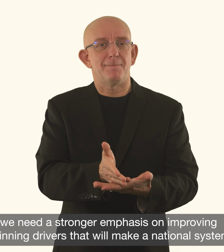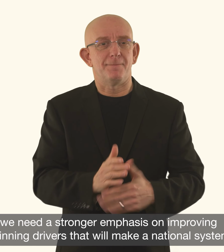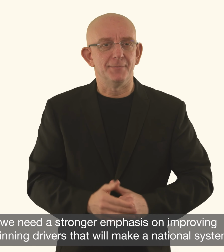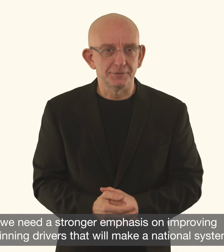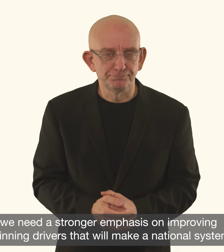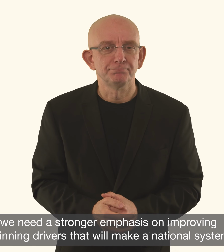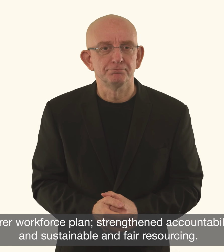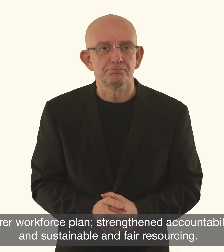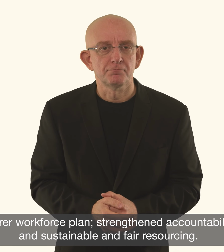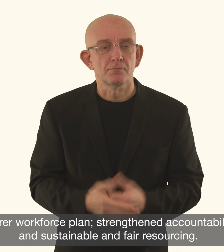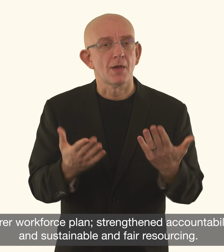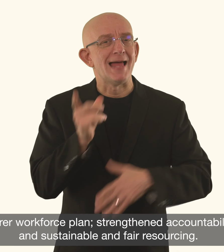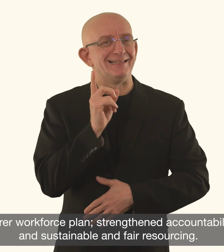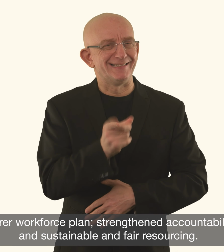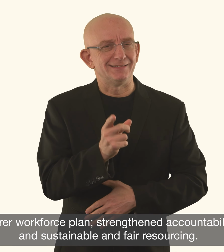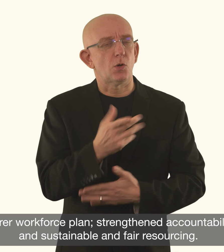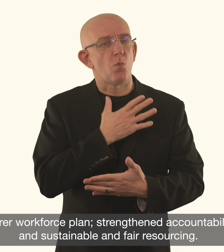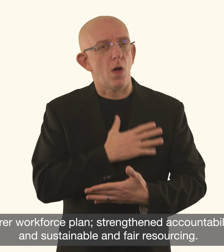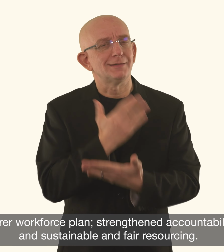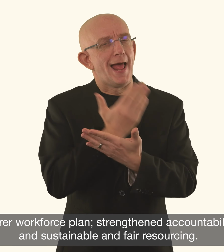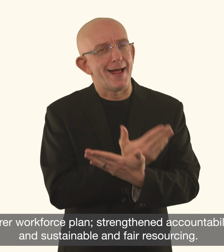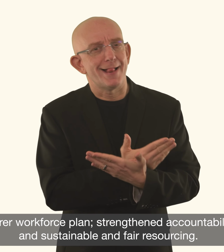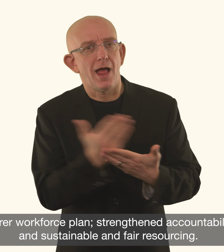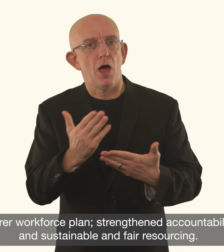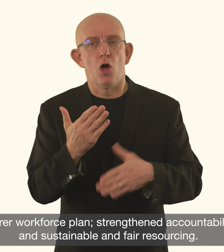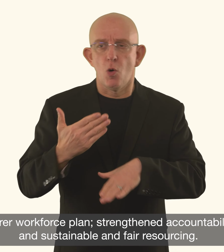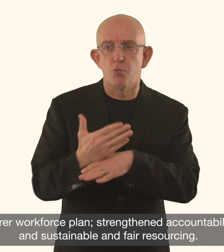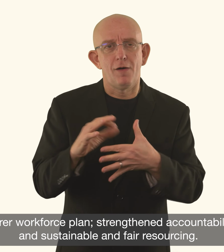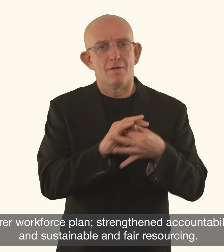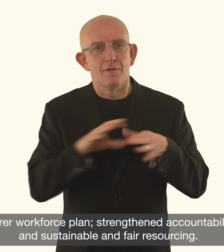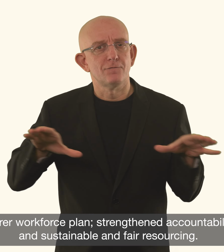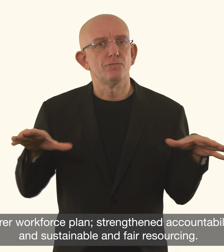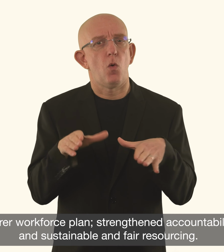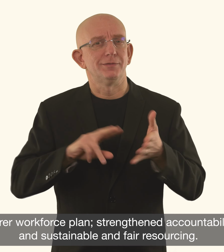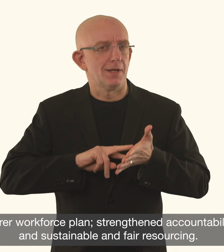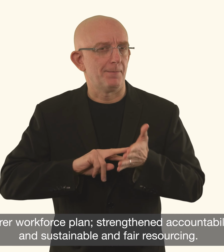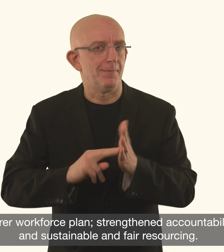A clearer workforce plan, strengthened accountabilities and sustainable and fair resourcing.